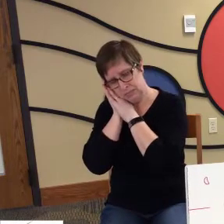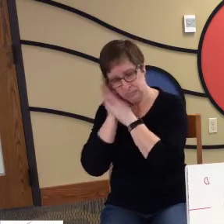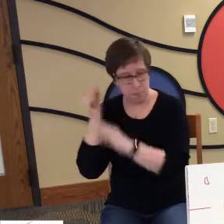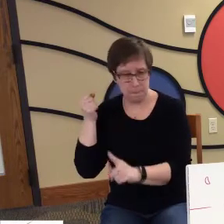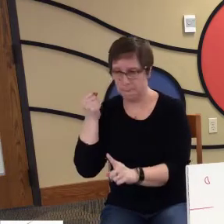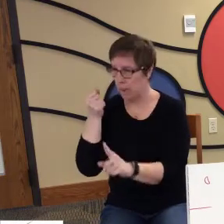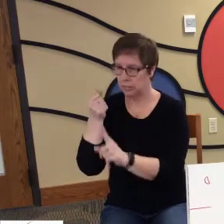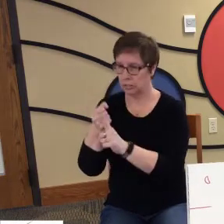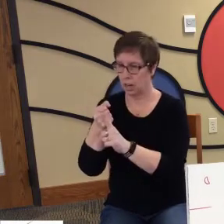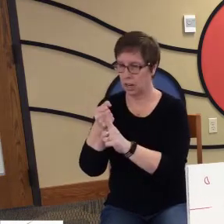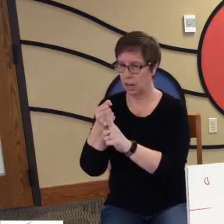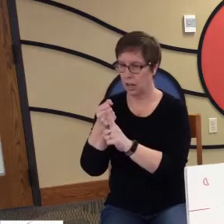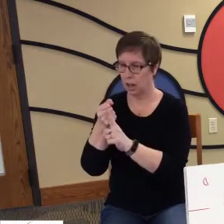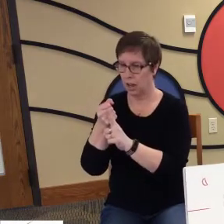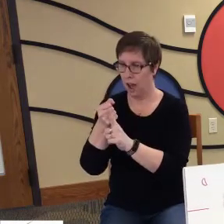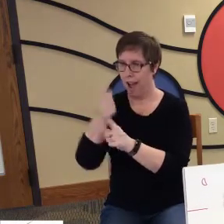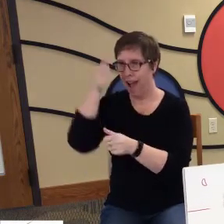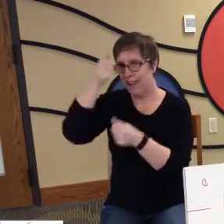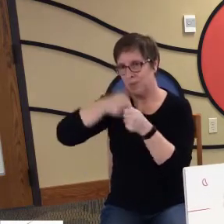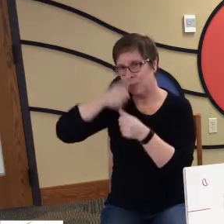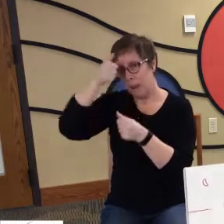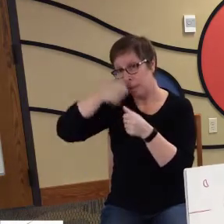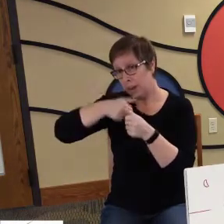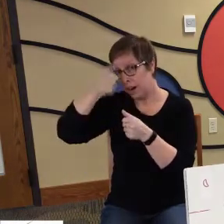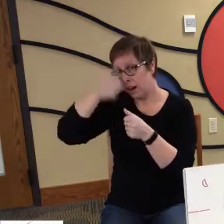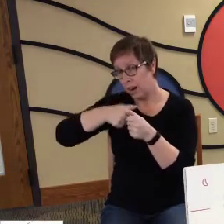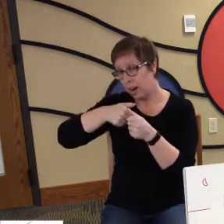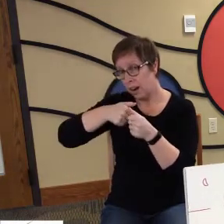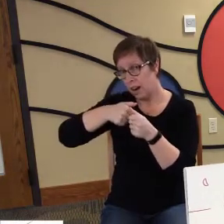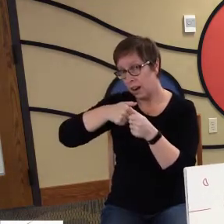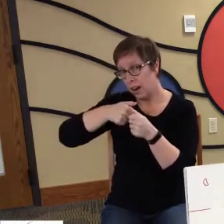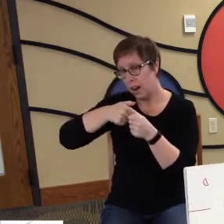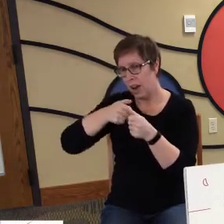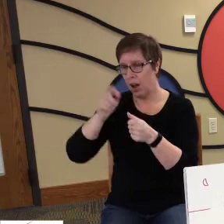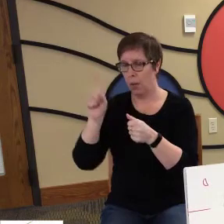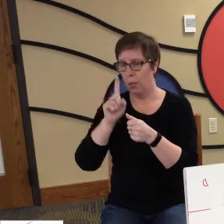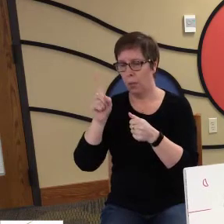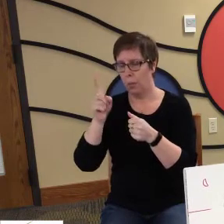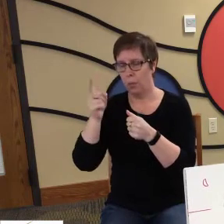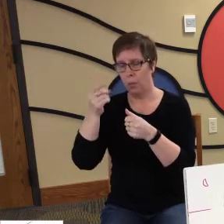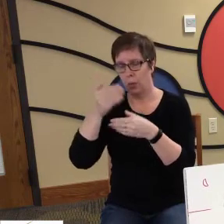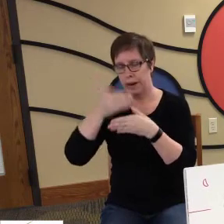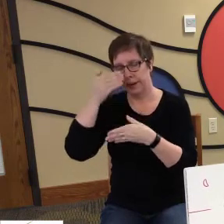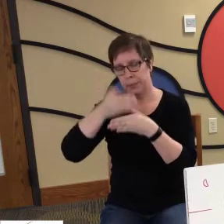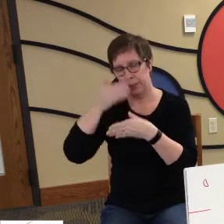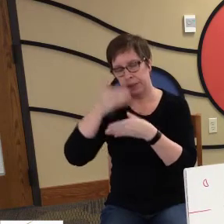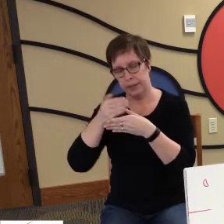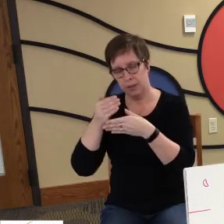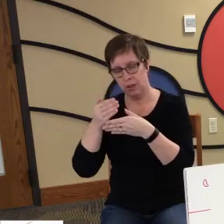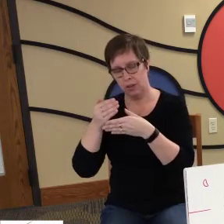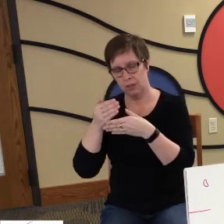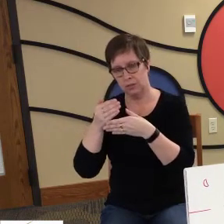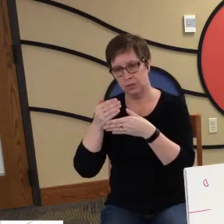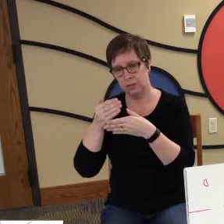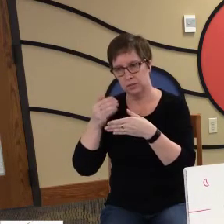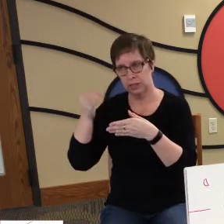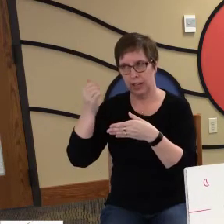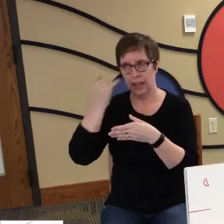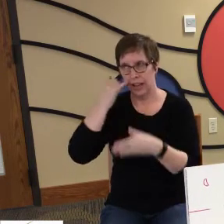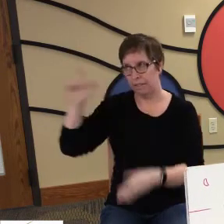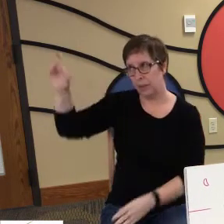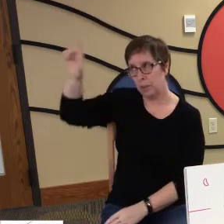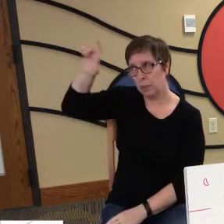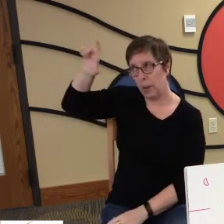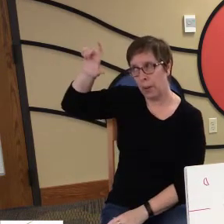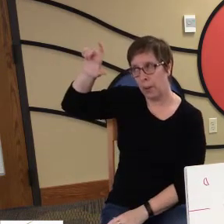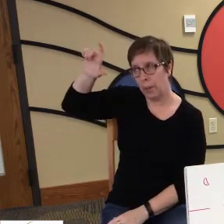suddenly, Harold remembered. He remembered where his bedroom window was. When there was a moon,